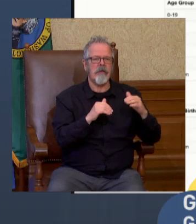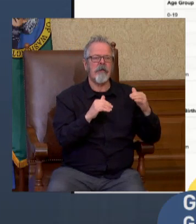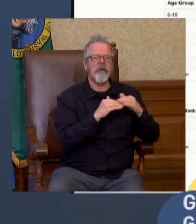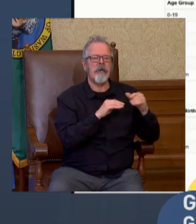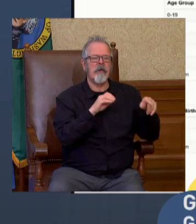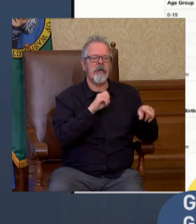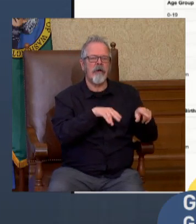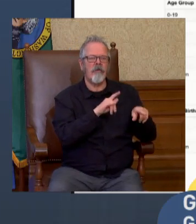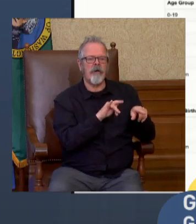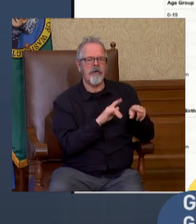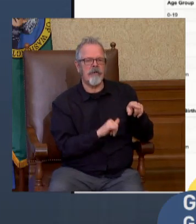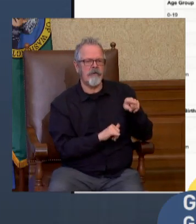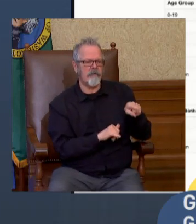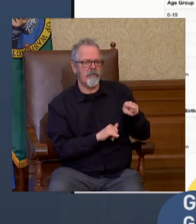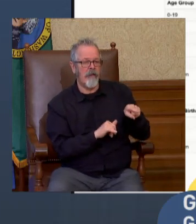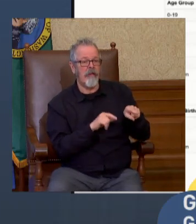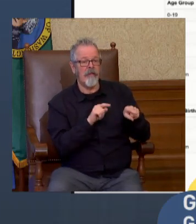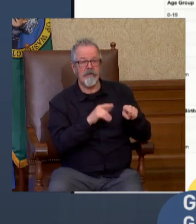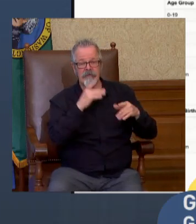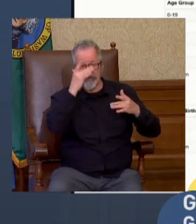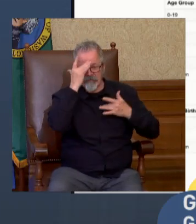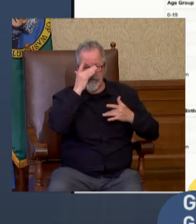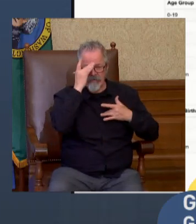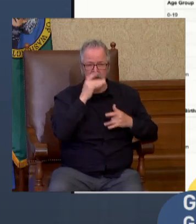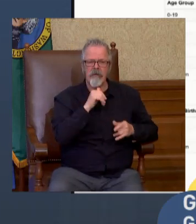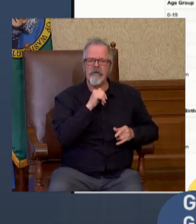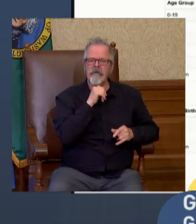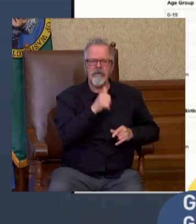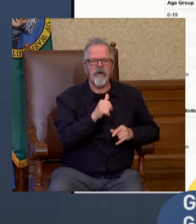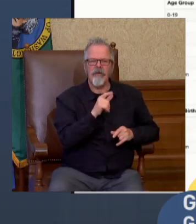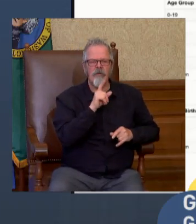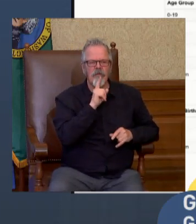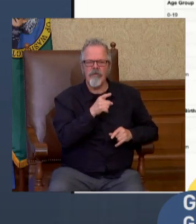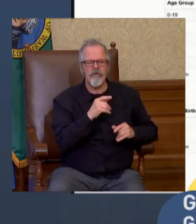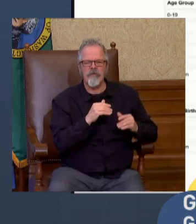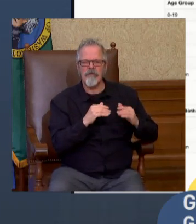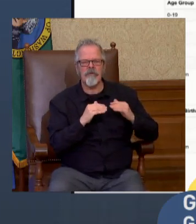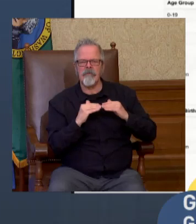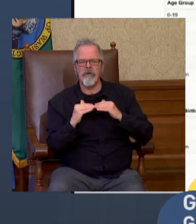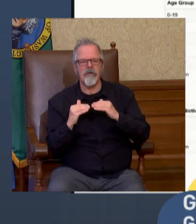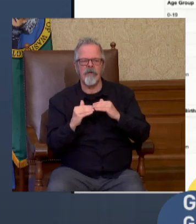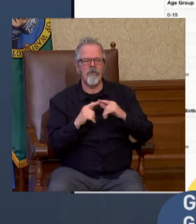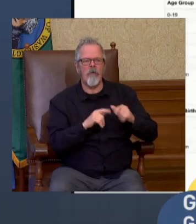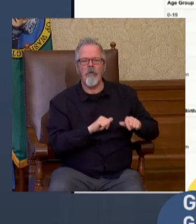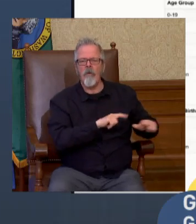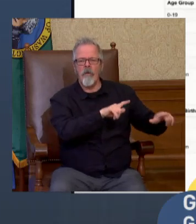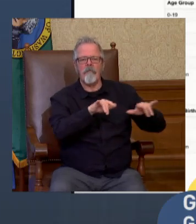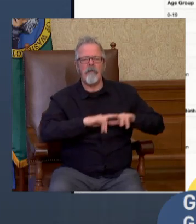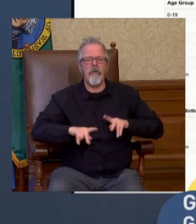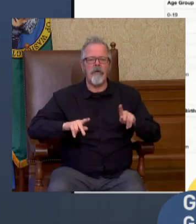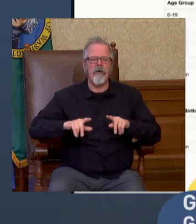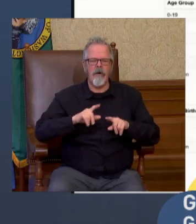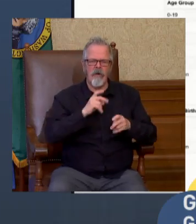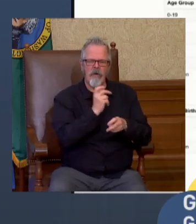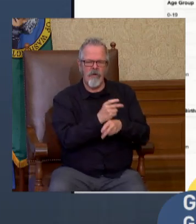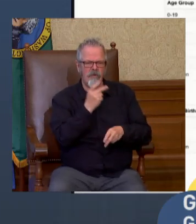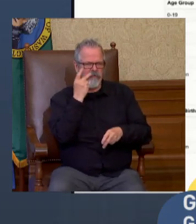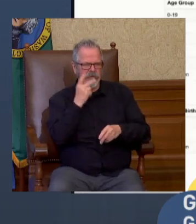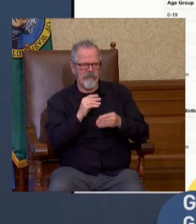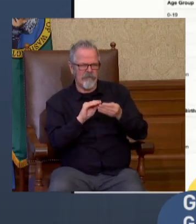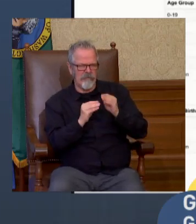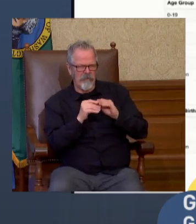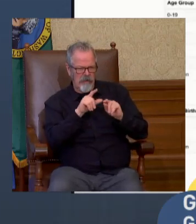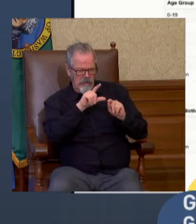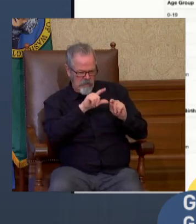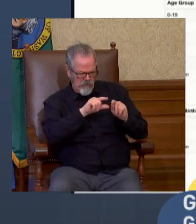you see differences. This might be difficult for you to read. I'll just read a couple of our numbers. For our Hispanic members of